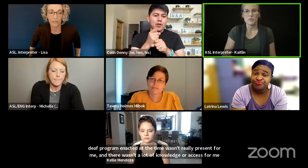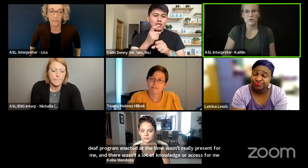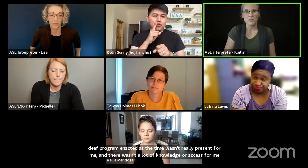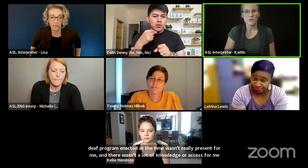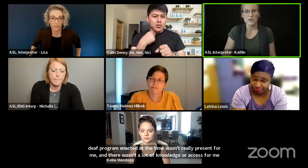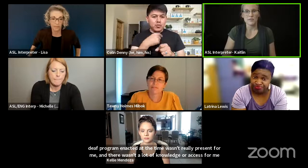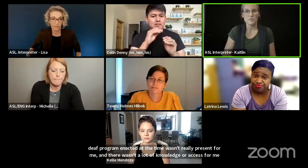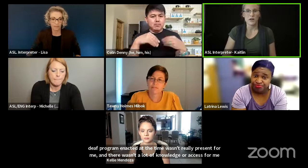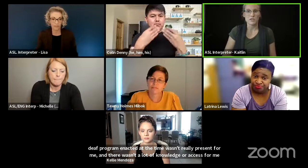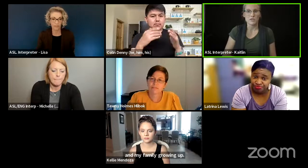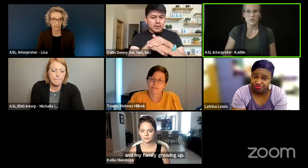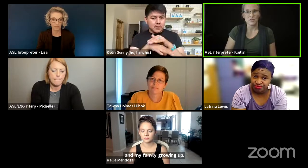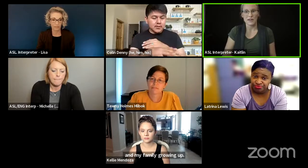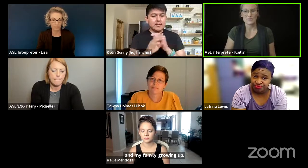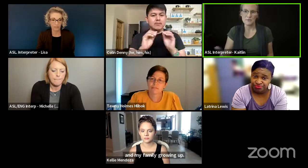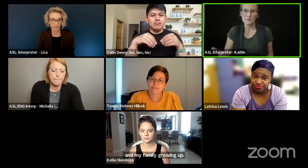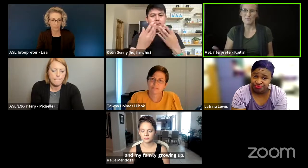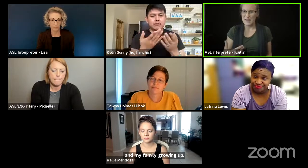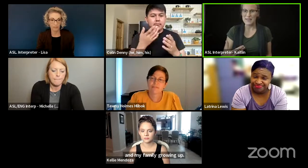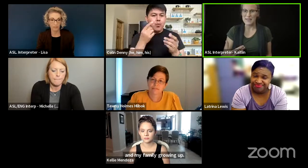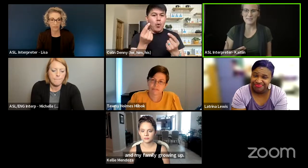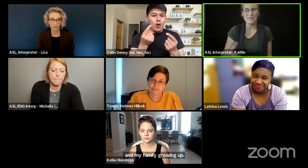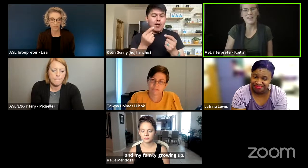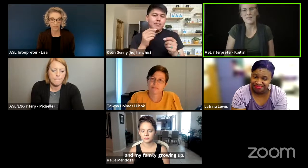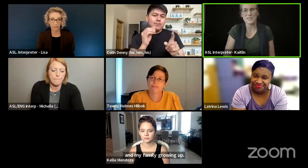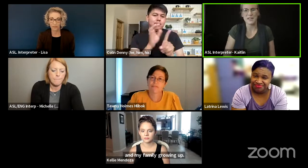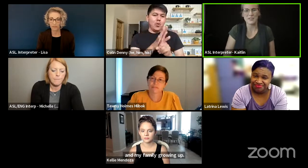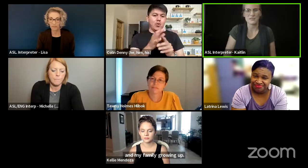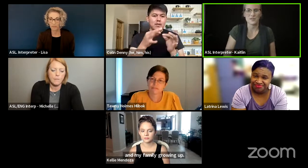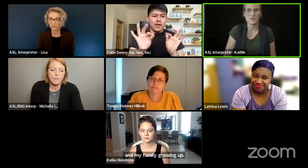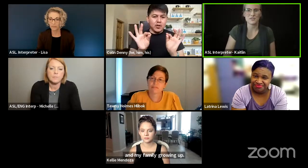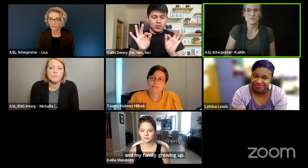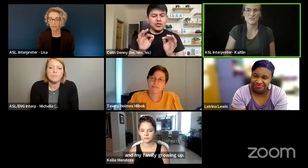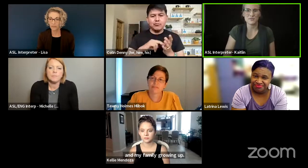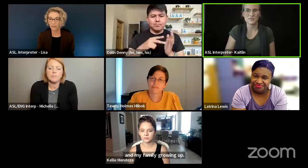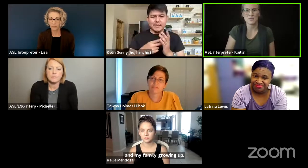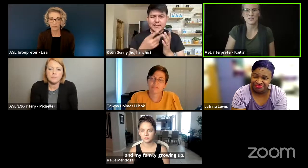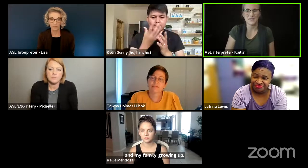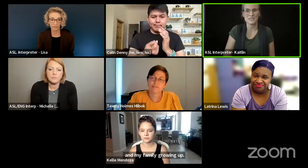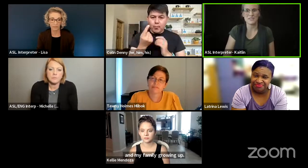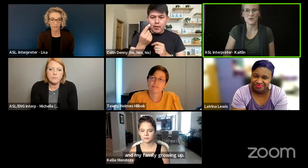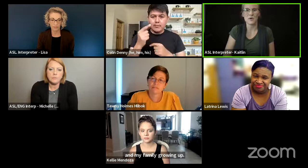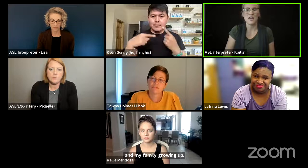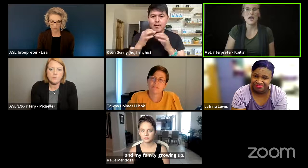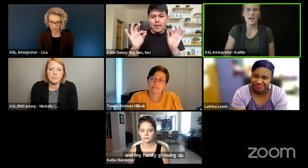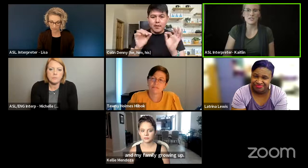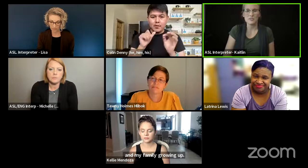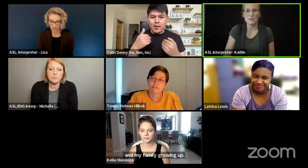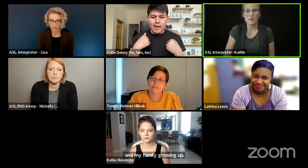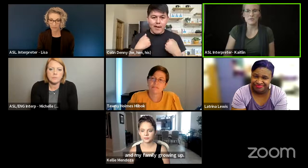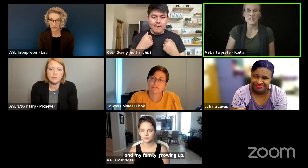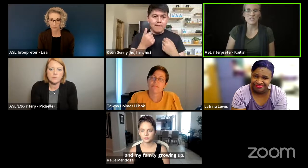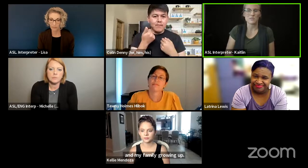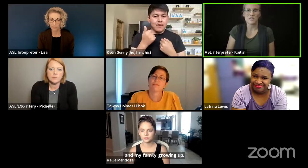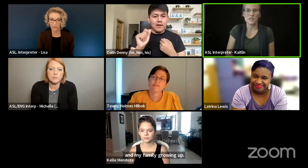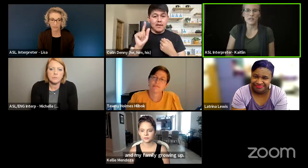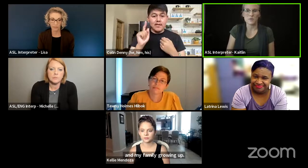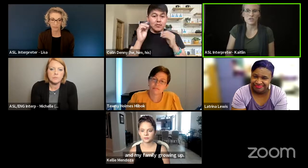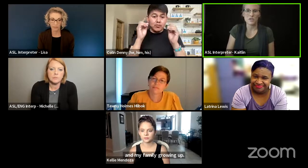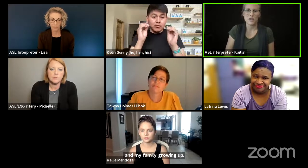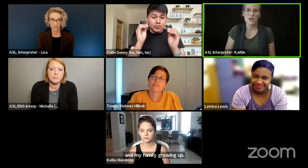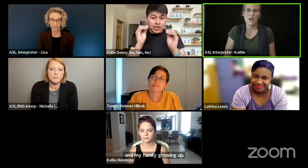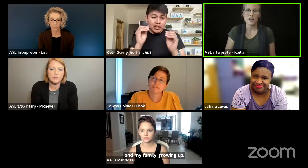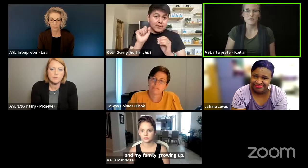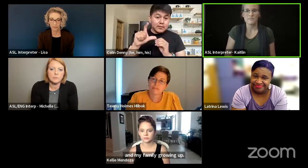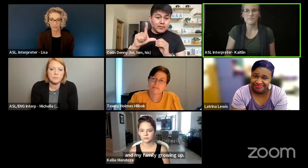deaf people in their lives prior to interacting with me, and I was not their first person. So I do know that being exposed to